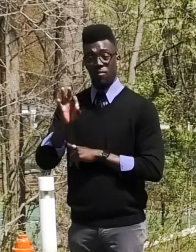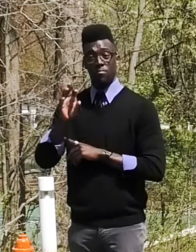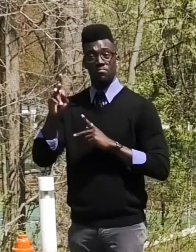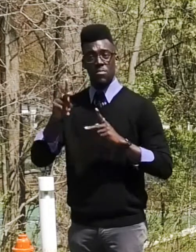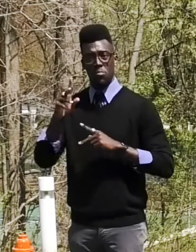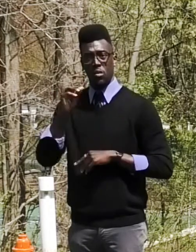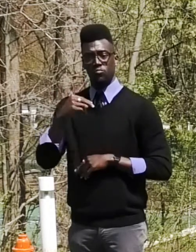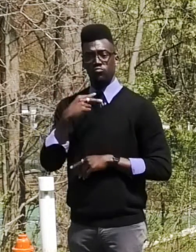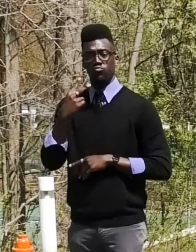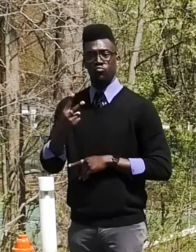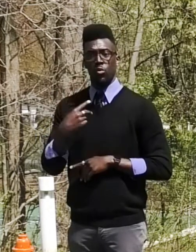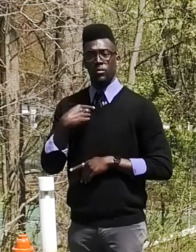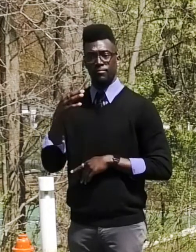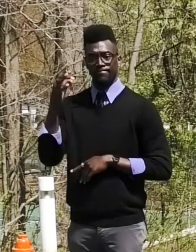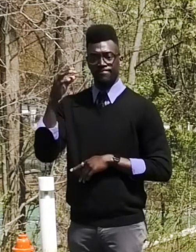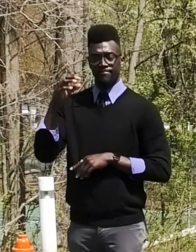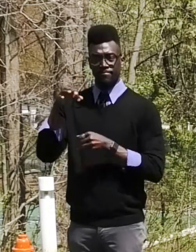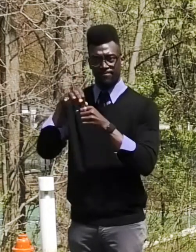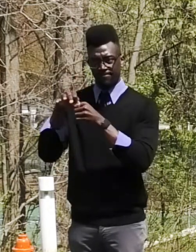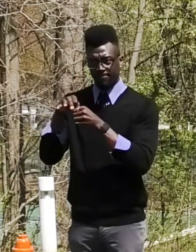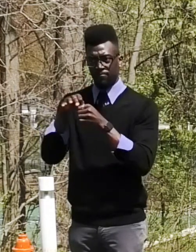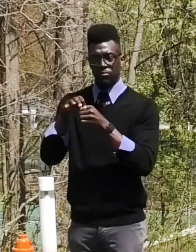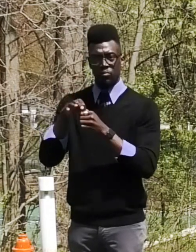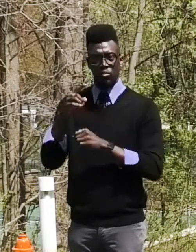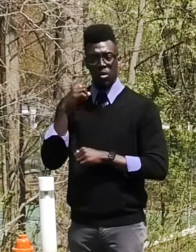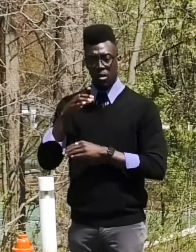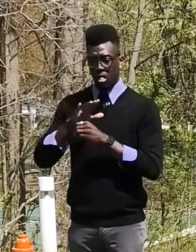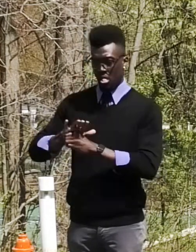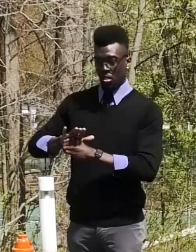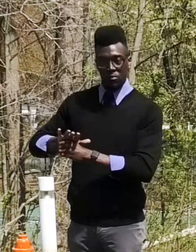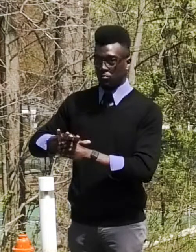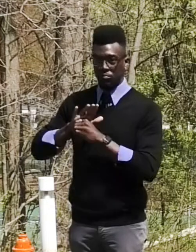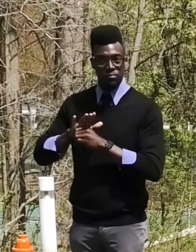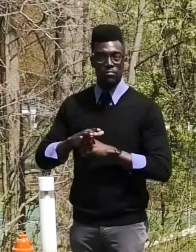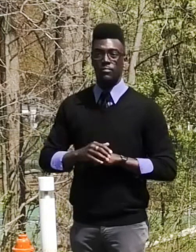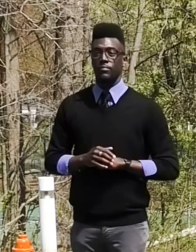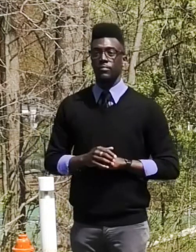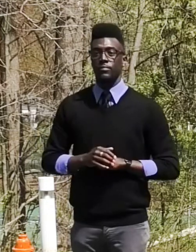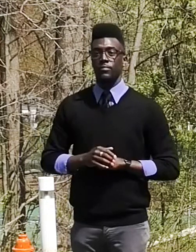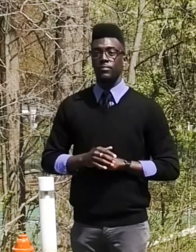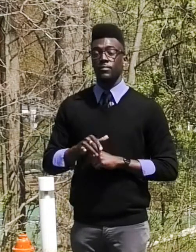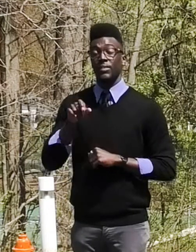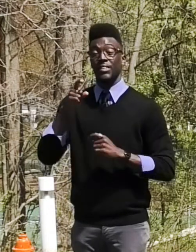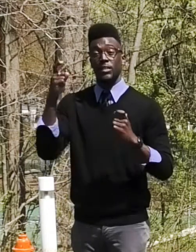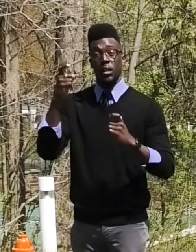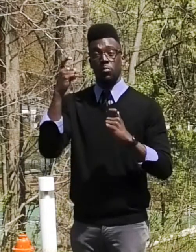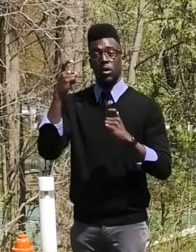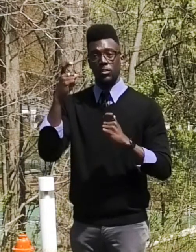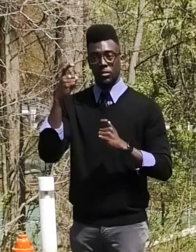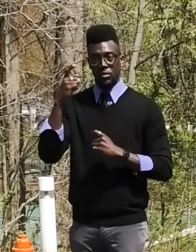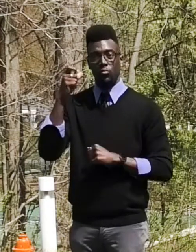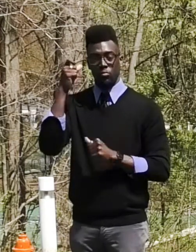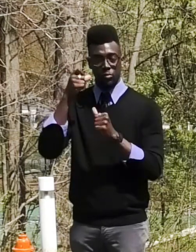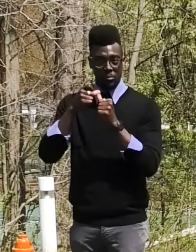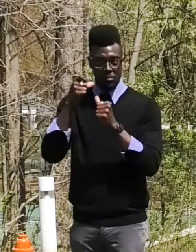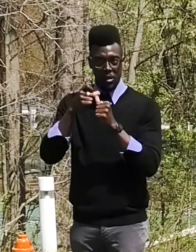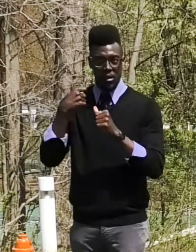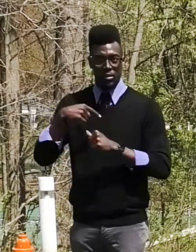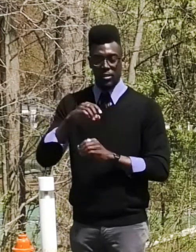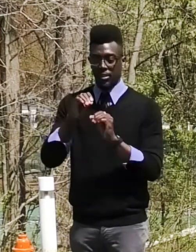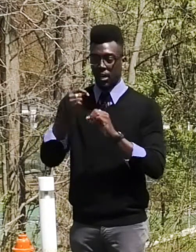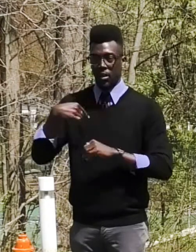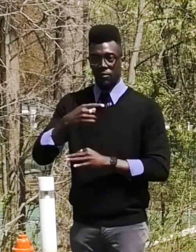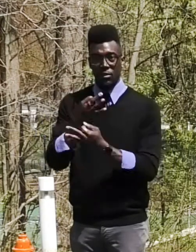the voice of the people from being heard, this celebration reminds us that none of us